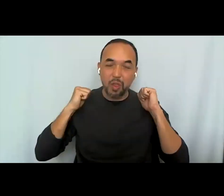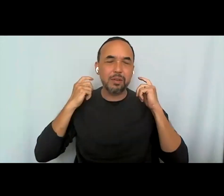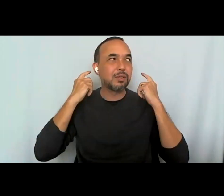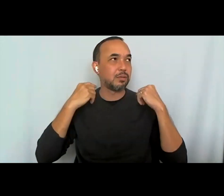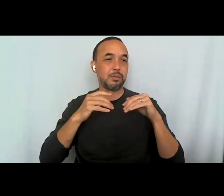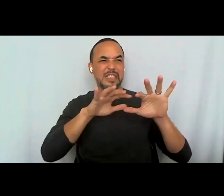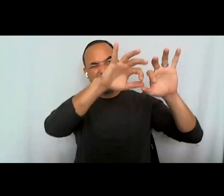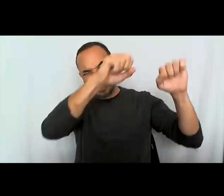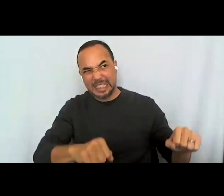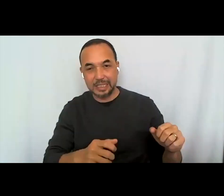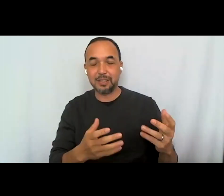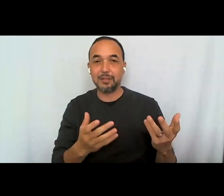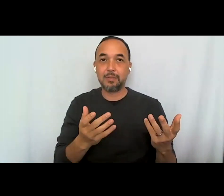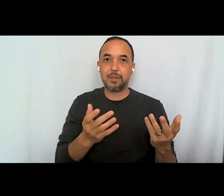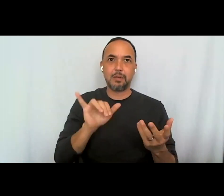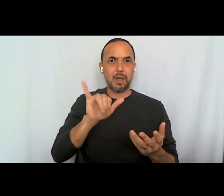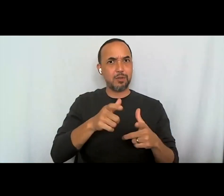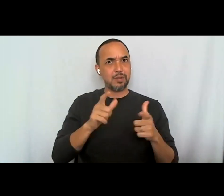it was a big concern for us.